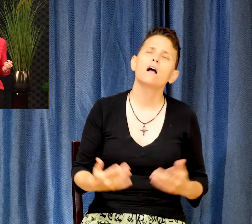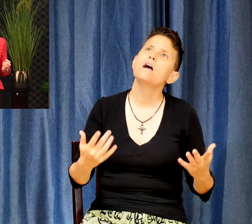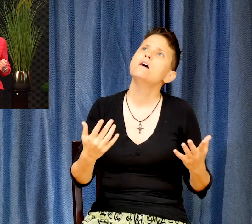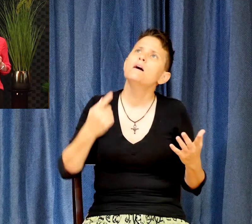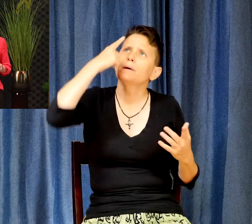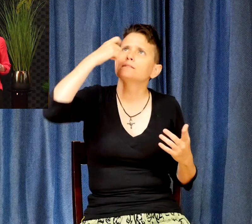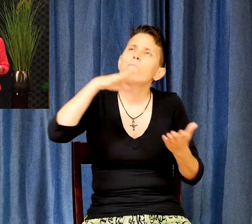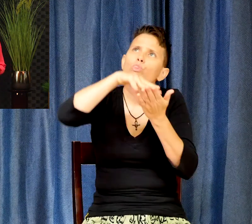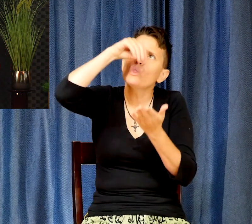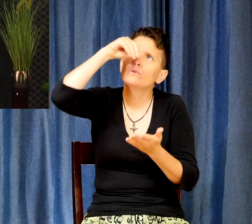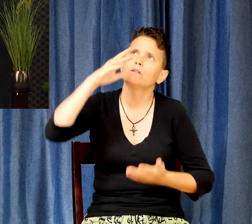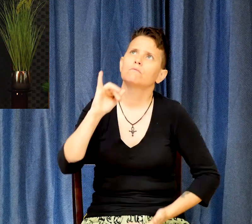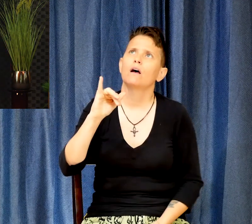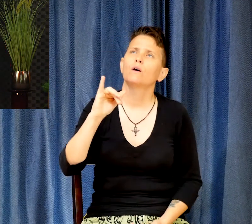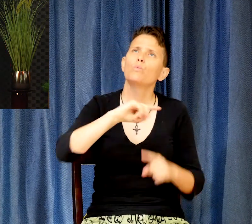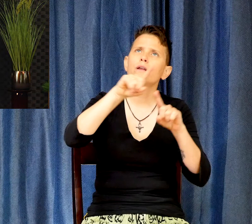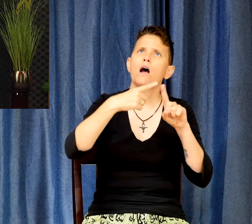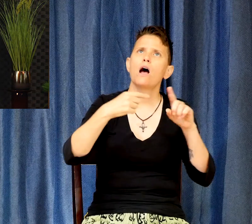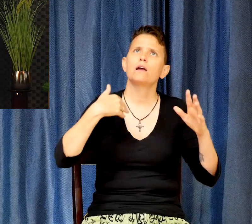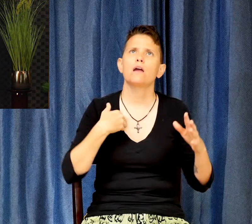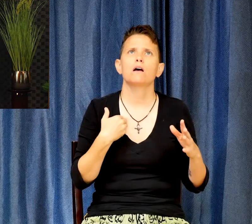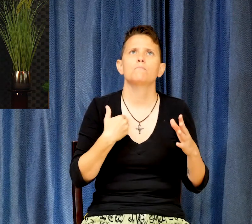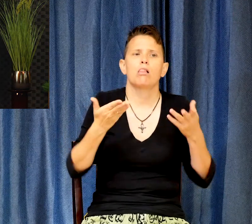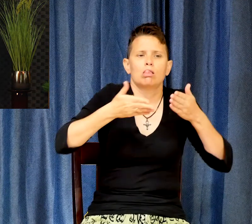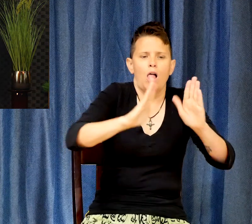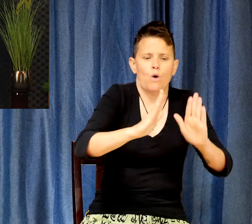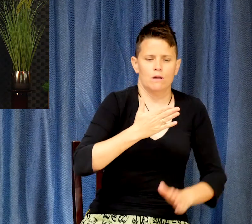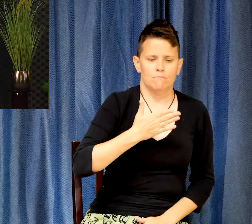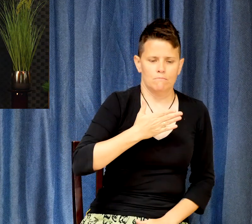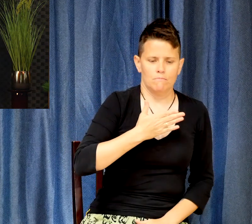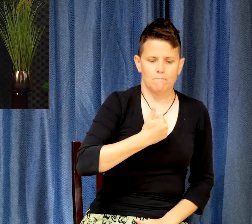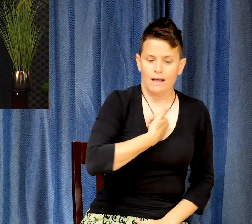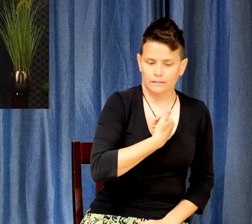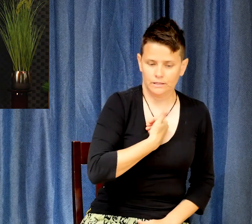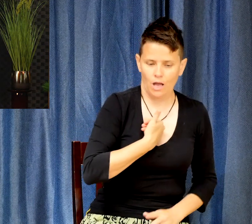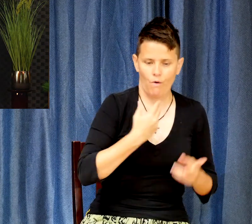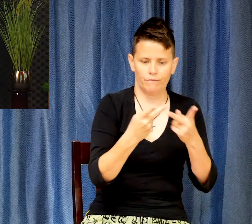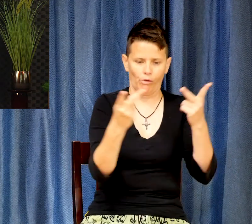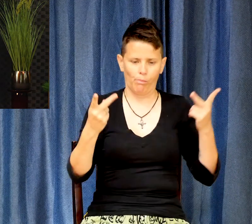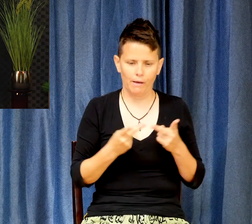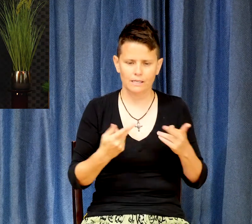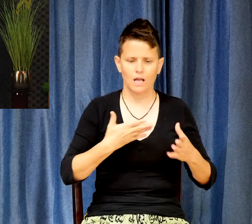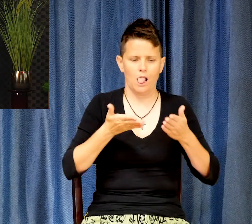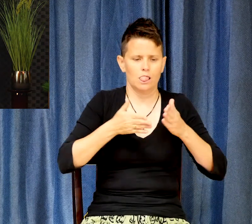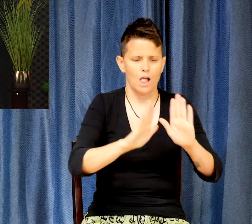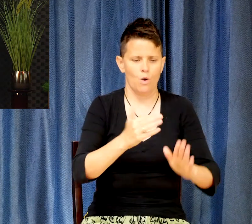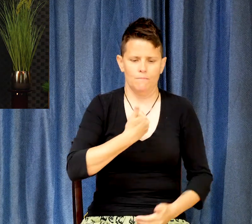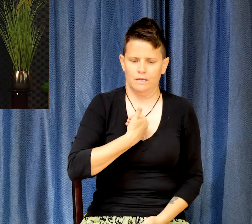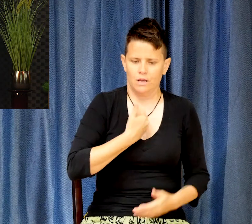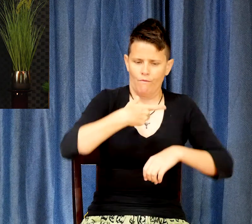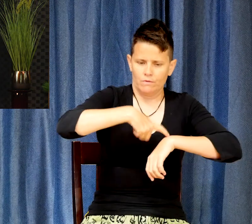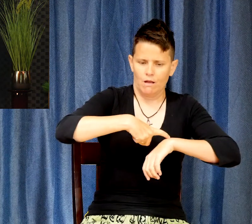ourselves, the more room we can make for others, that they can mess up, that they can get it wrong, that they can send us a weird email and we